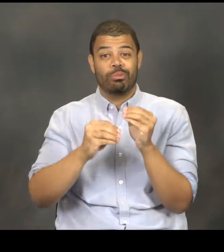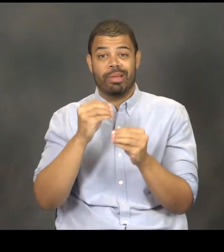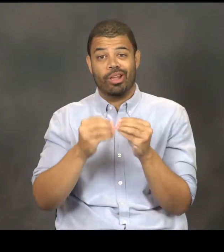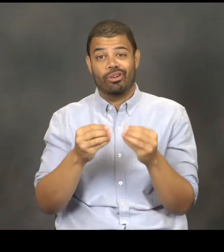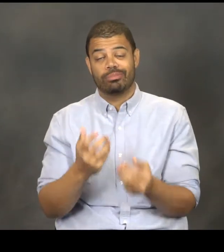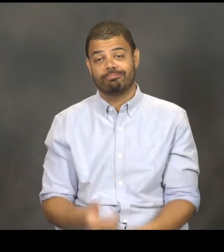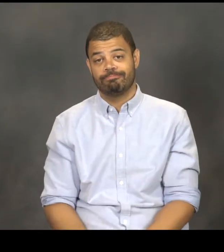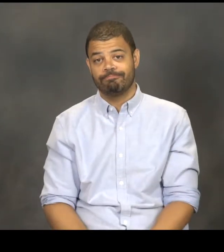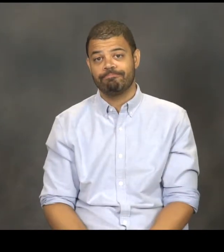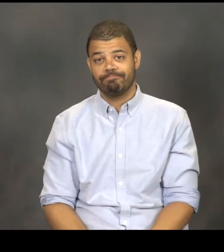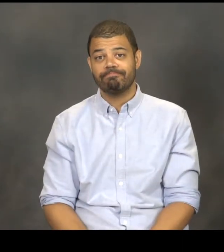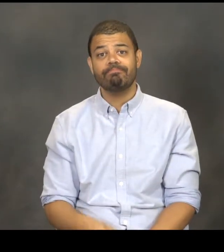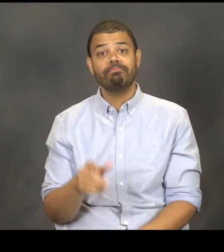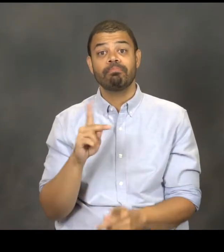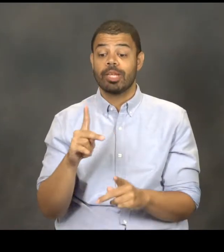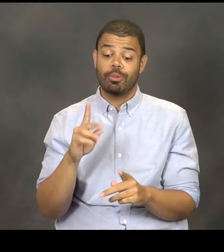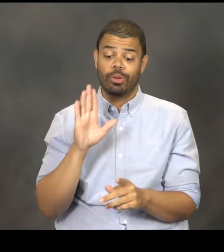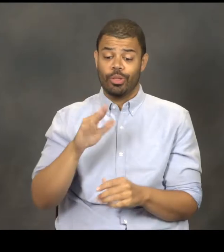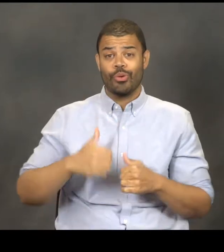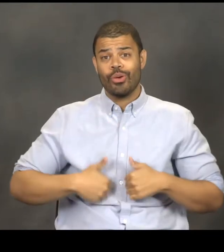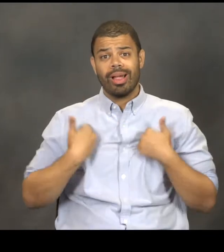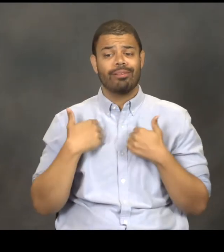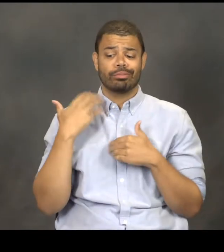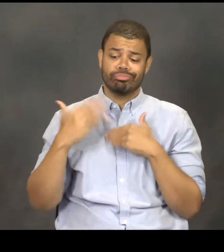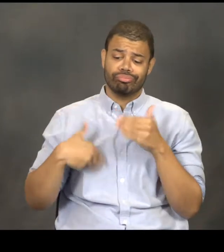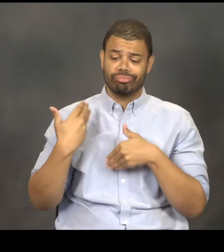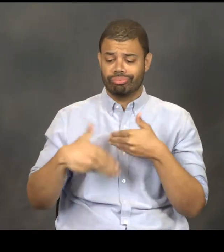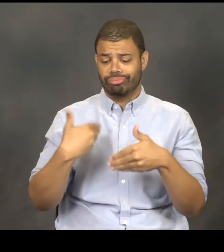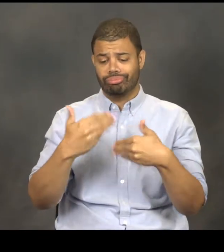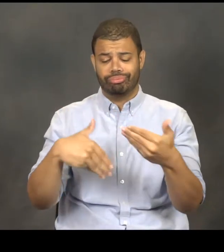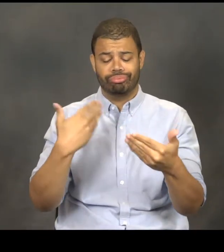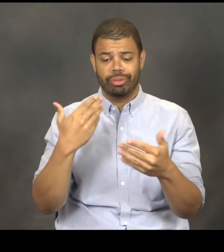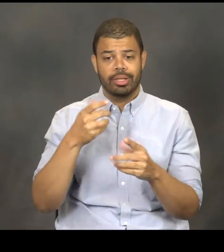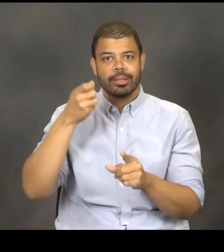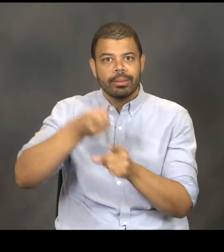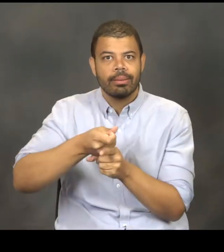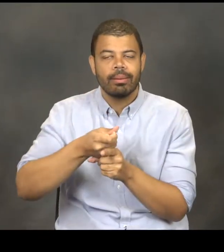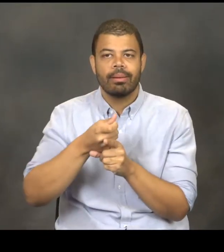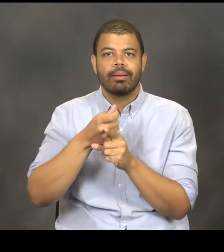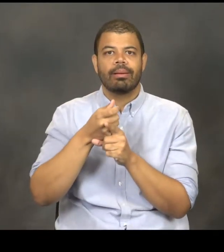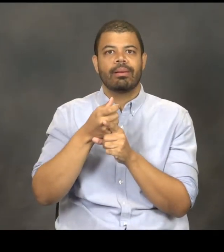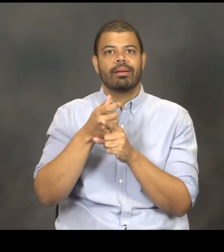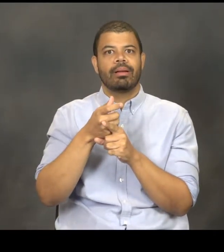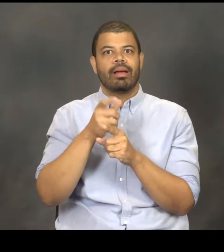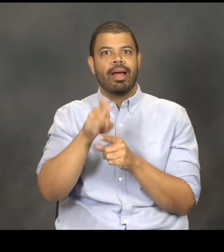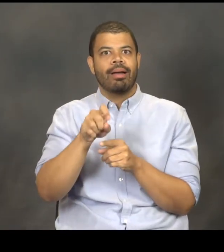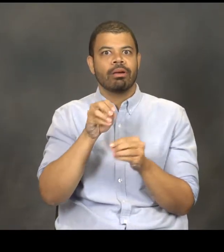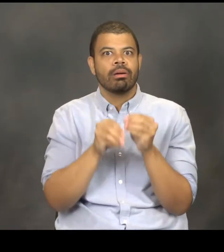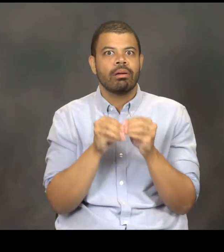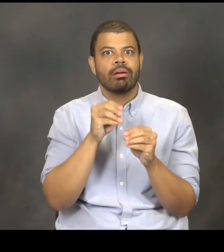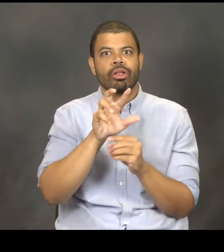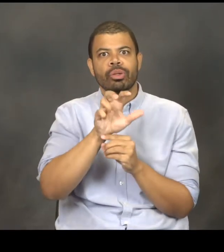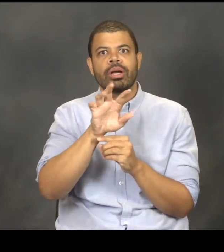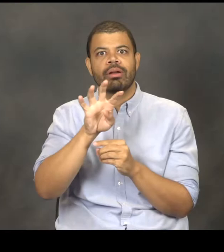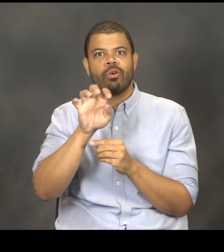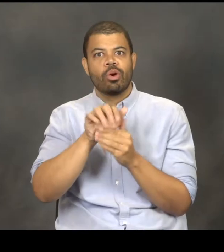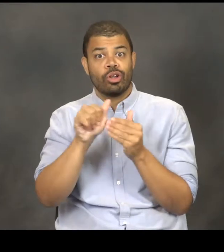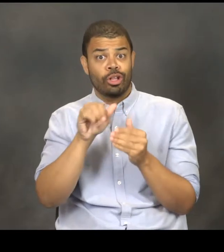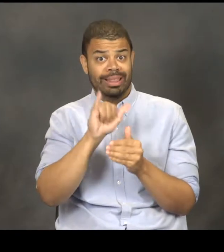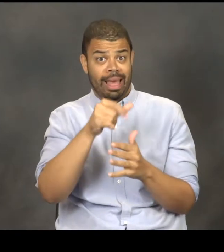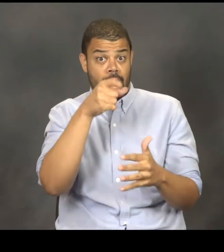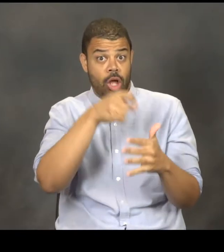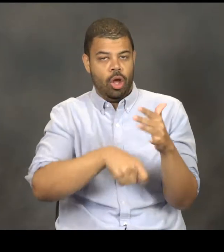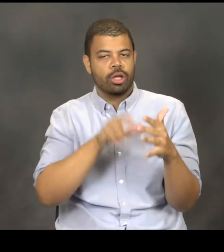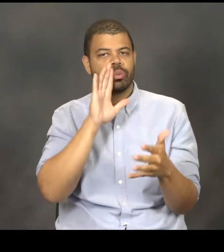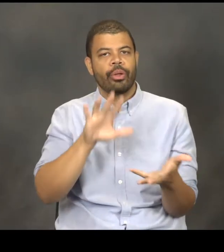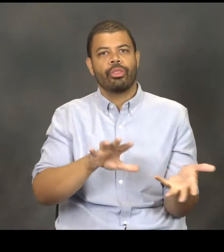folks can be, you know, trucking right along, something happens, $300-$400, that will throw a family's budget off completely.